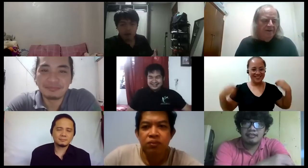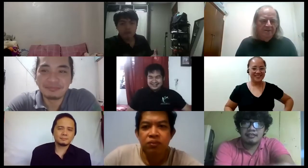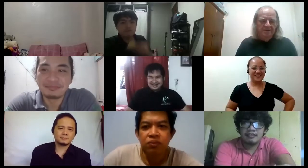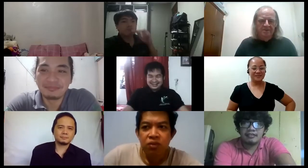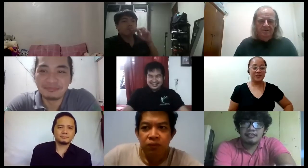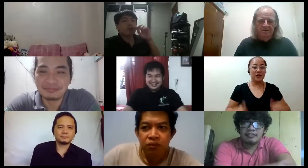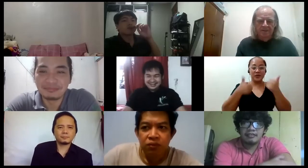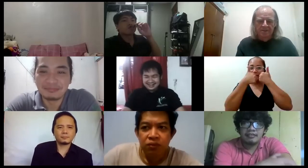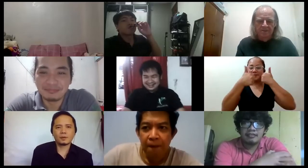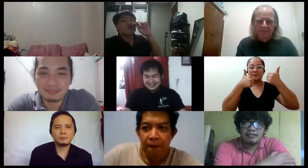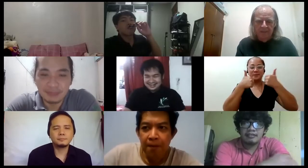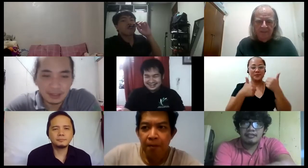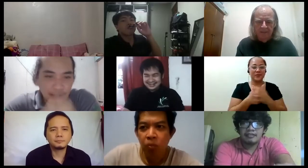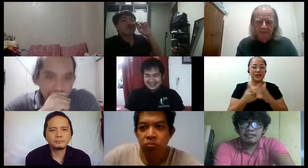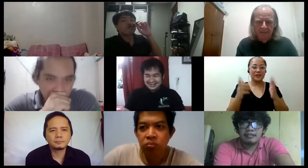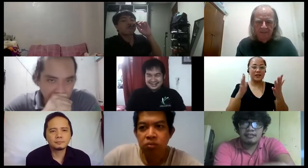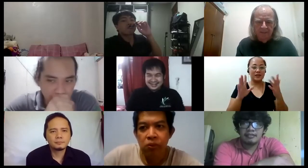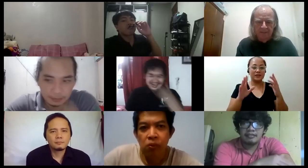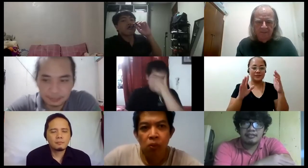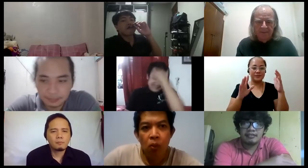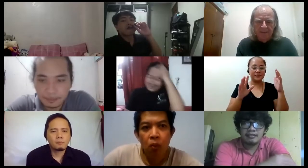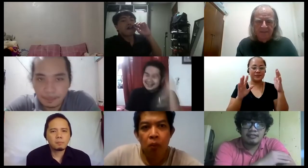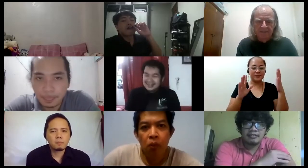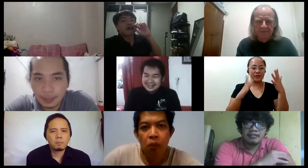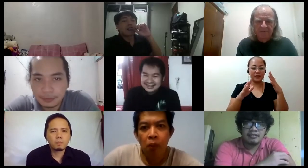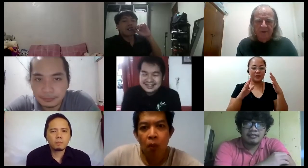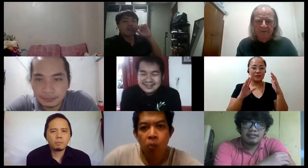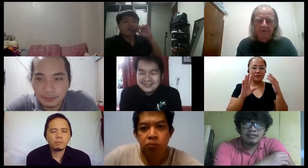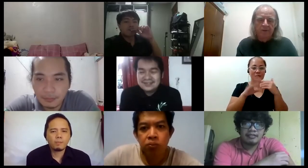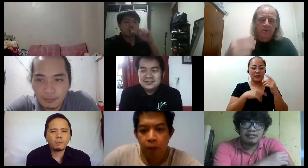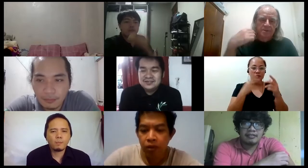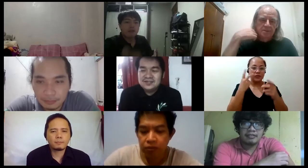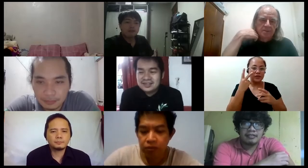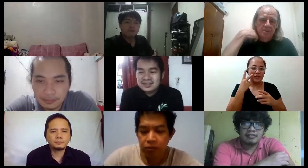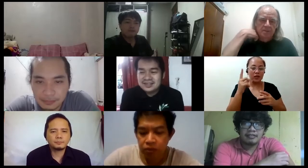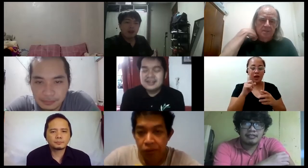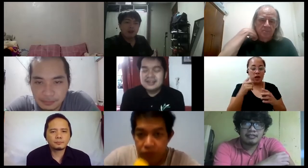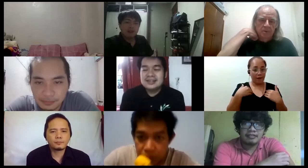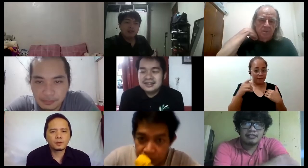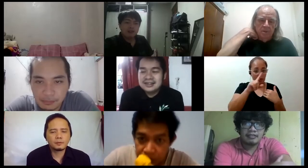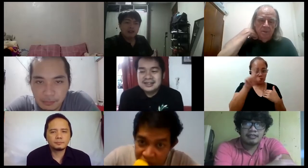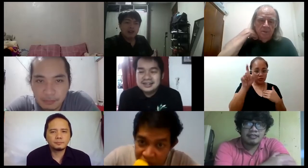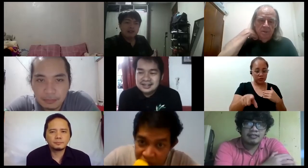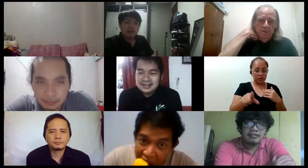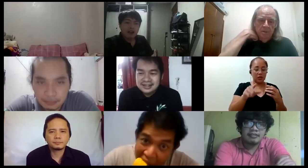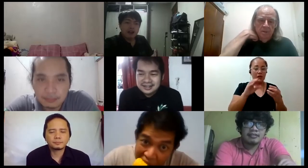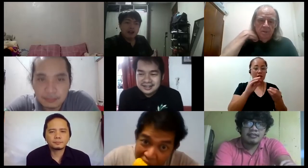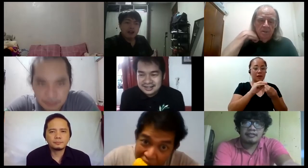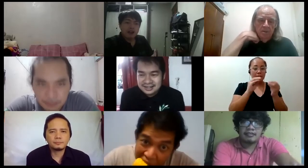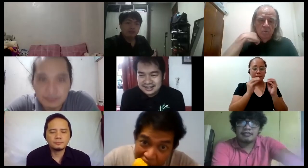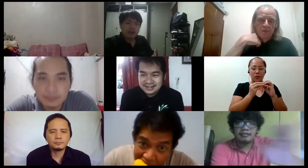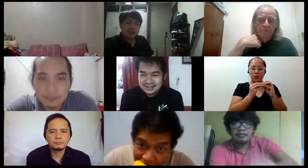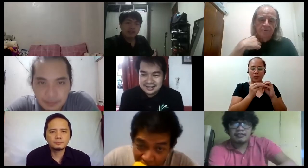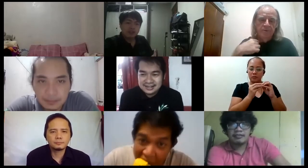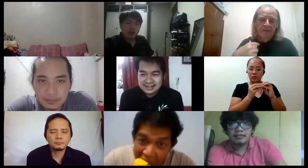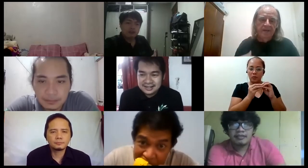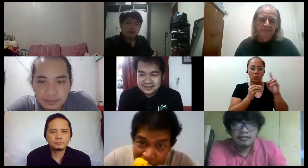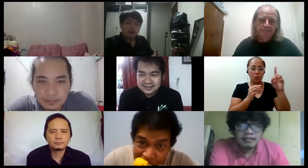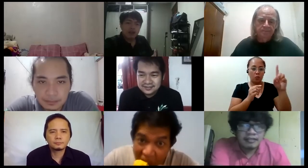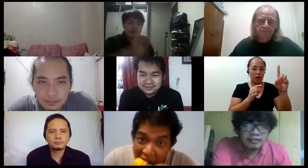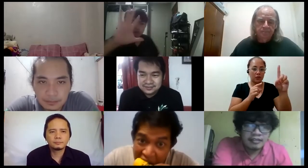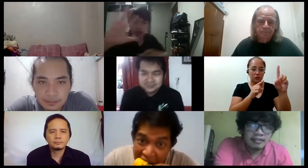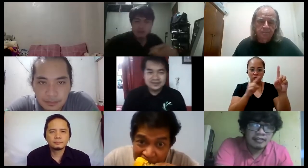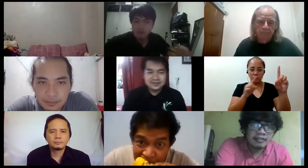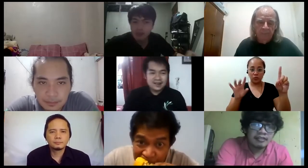All right, so let's go back. Let's go back and see if you have any question on number 1 through